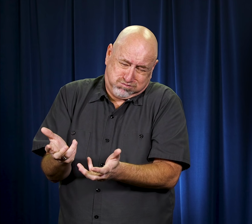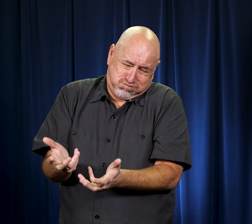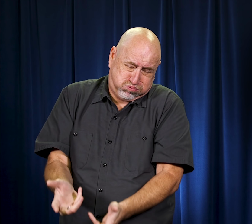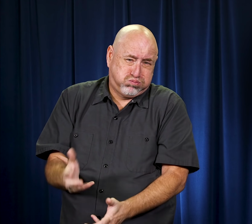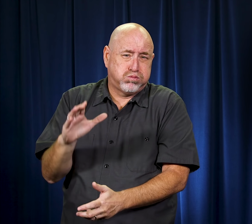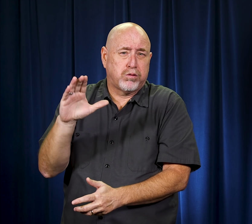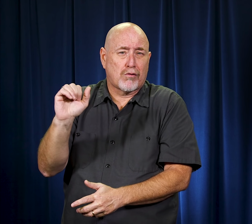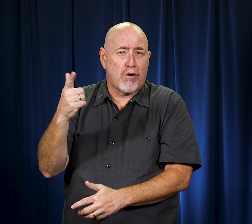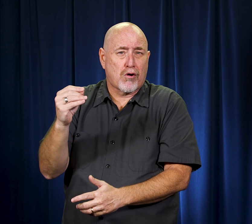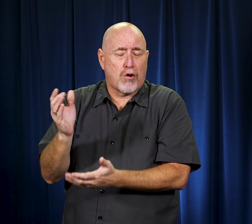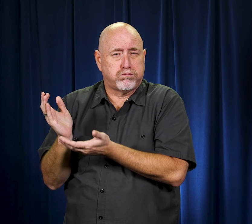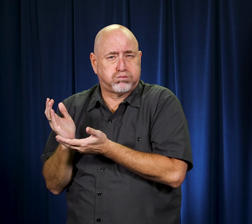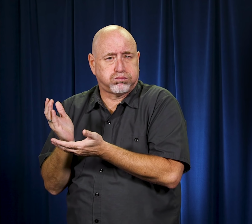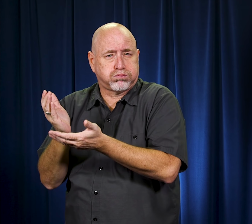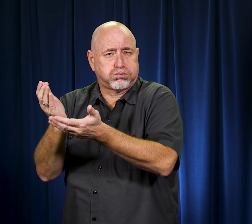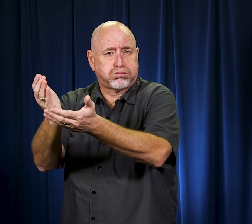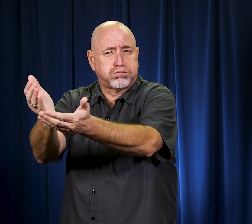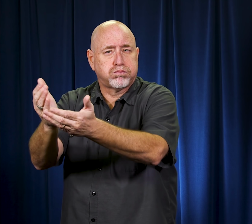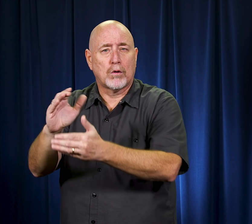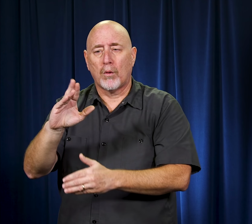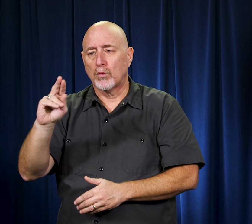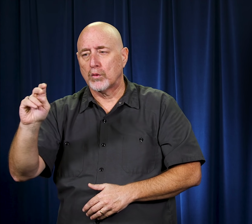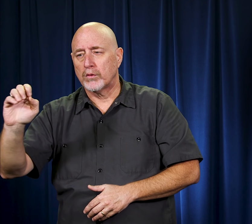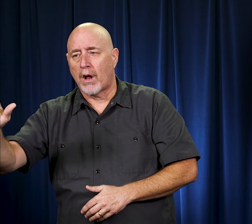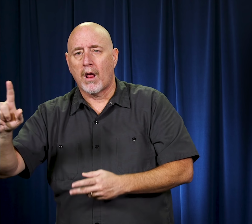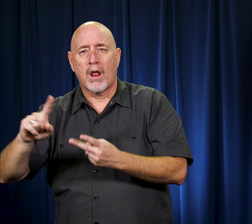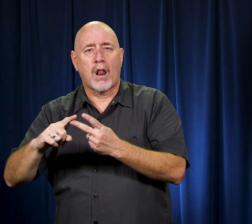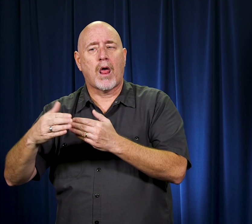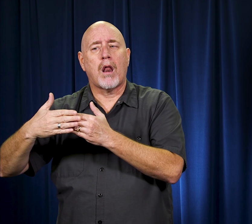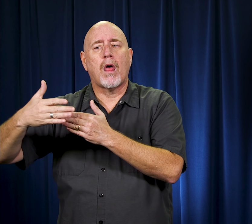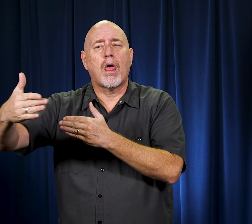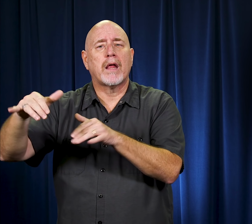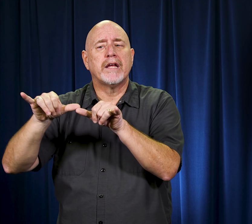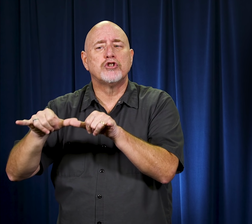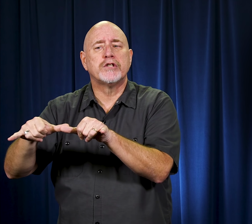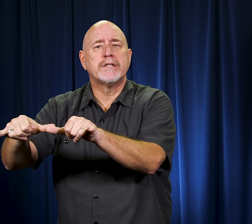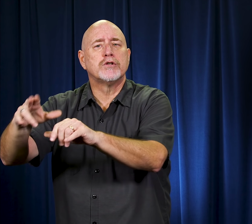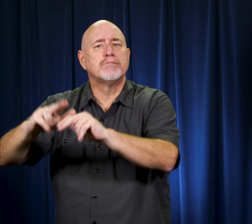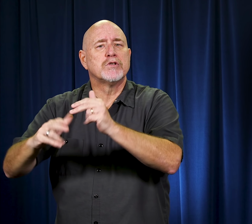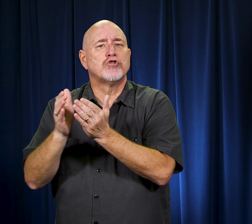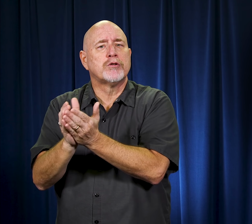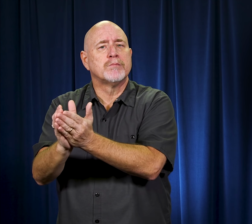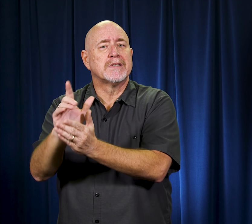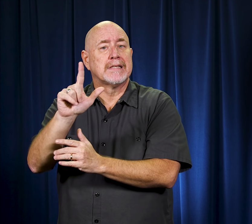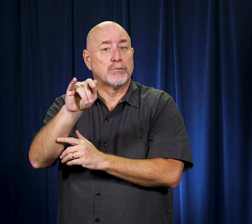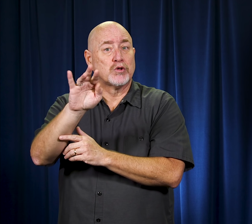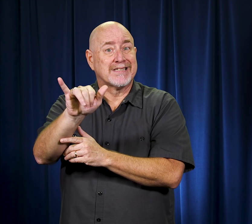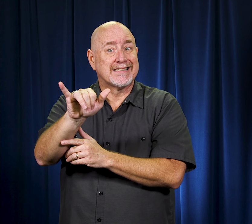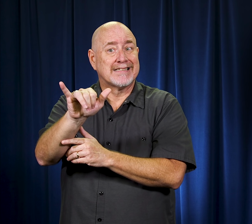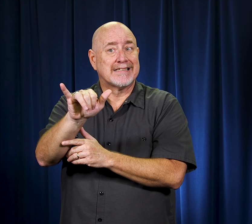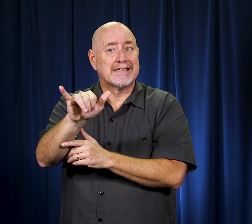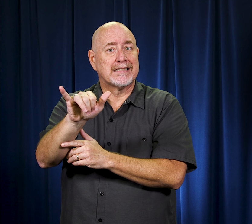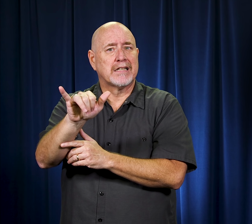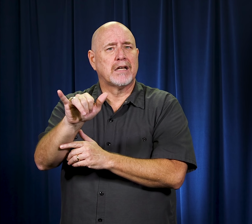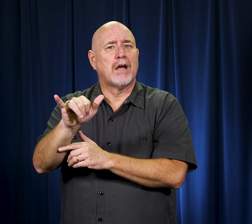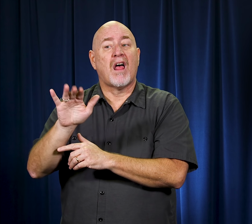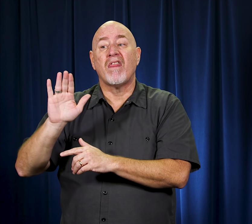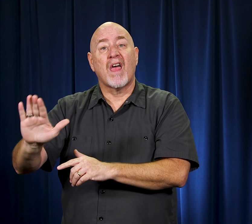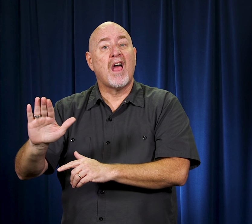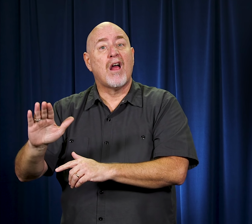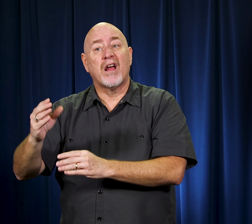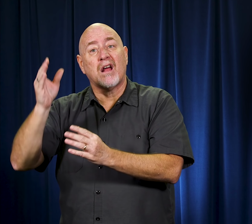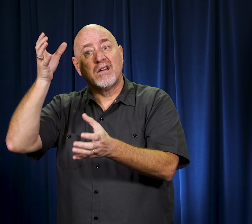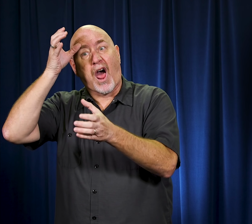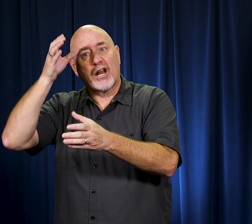tremendous amounts of cargo. You see, Brunel and those engineers that were building those Liberty ships, they had